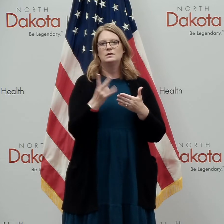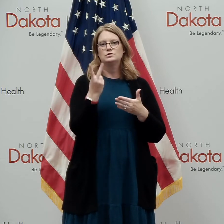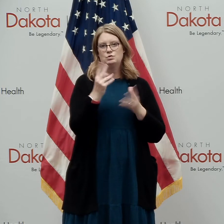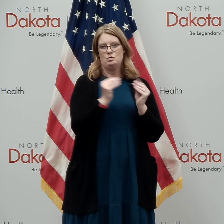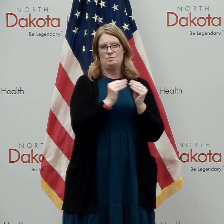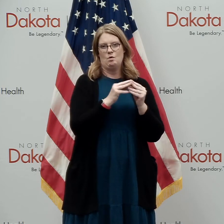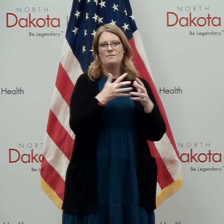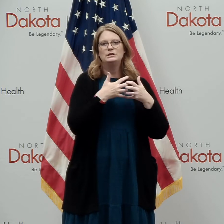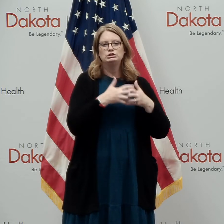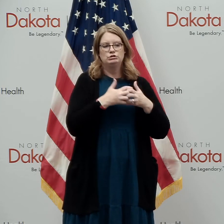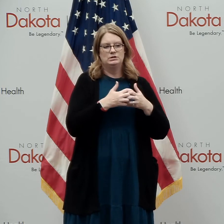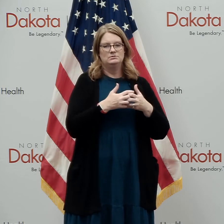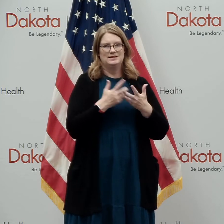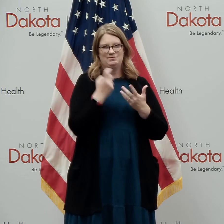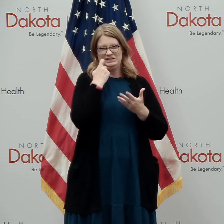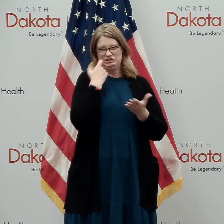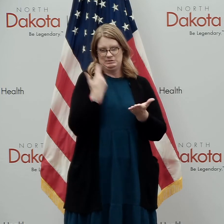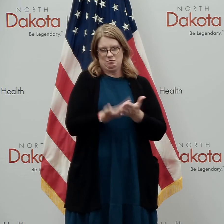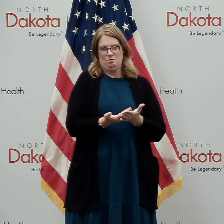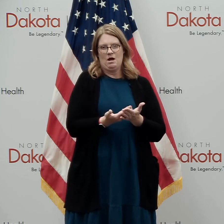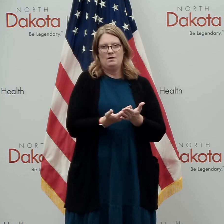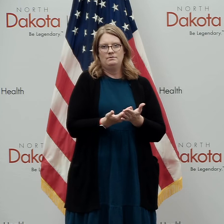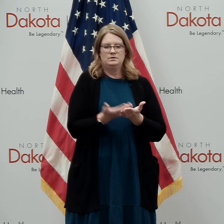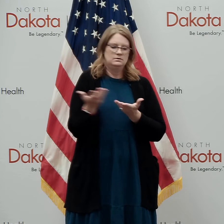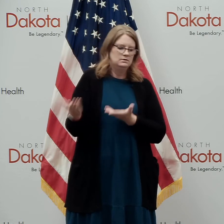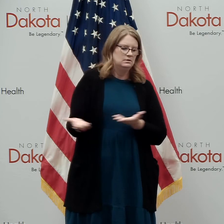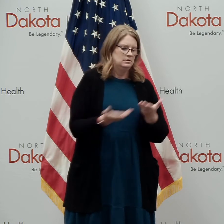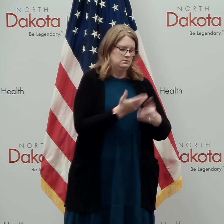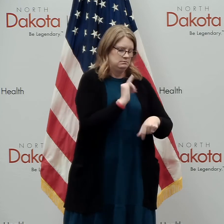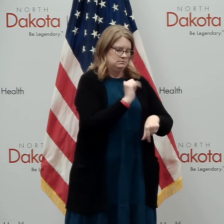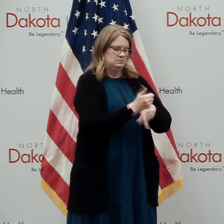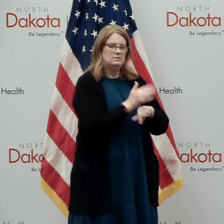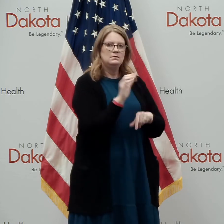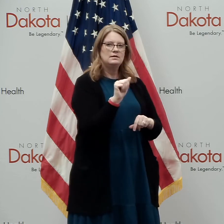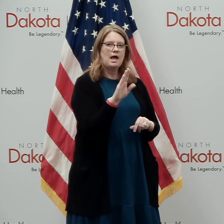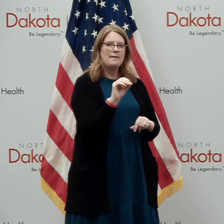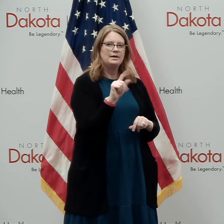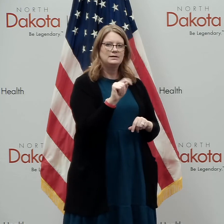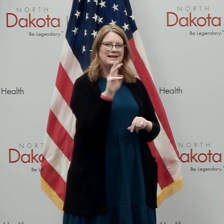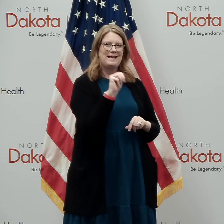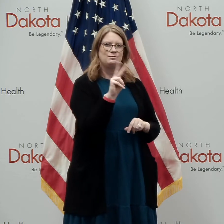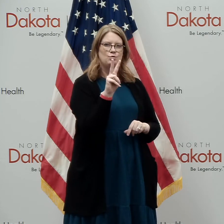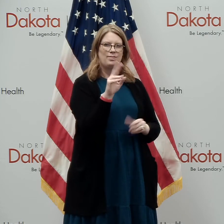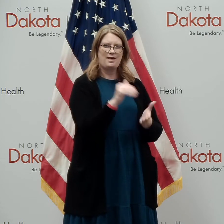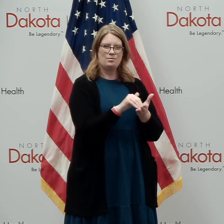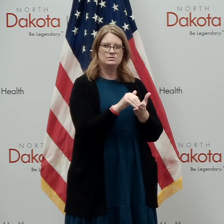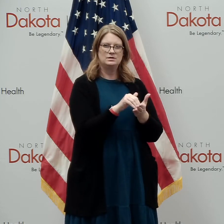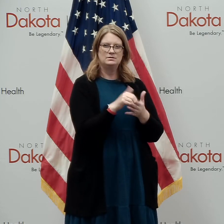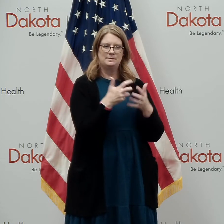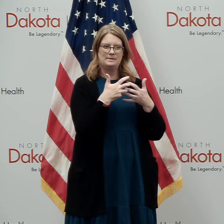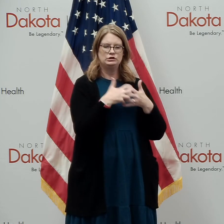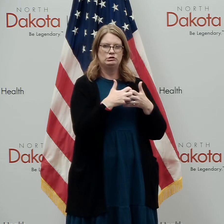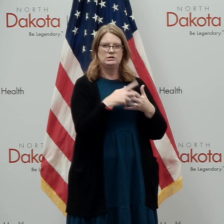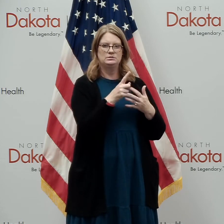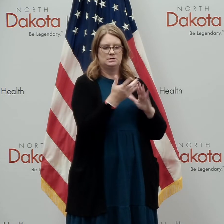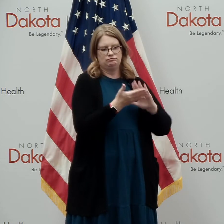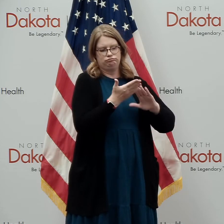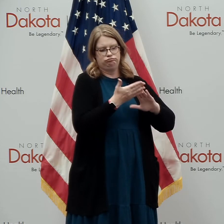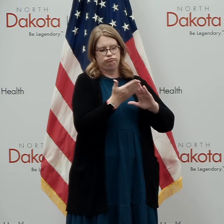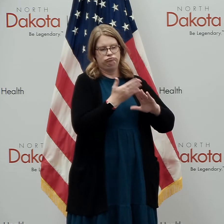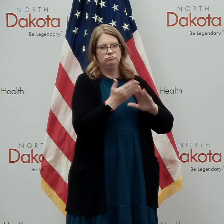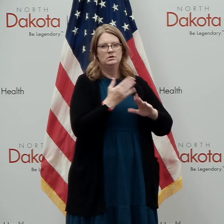coming online, and these are 2 more of the Abbott M2000 machines, which is, there's 2